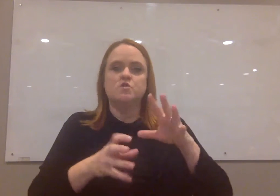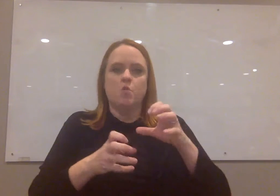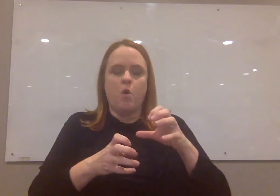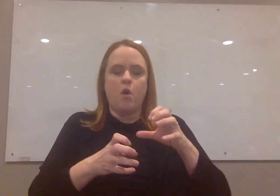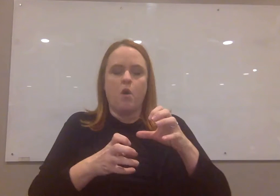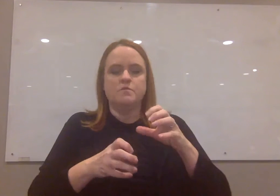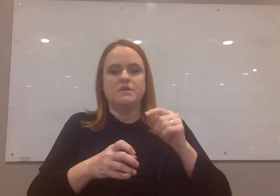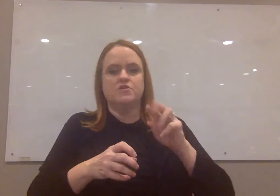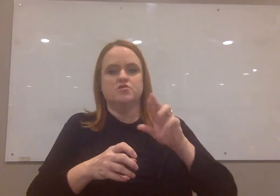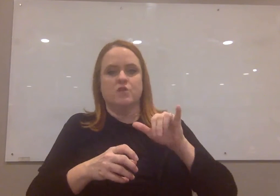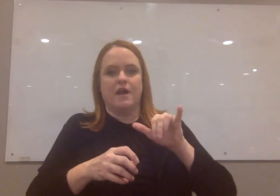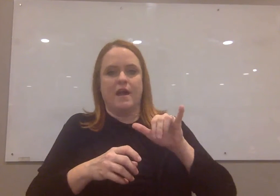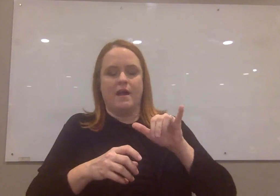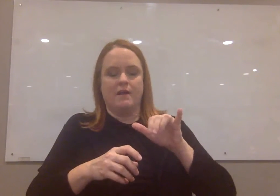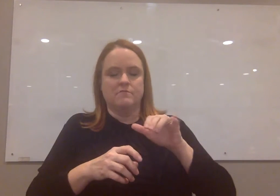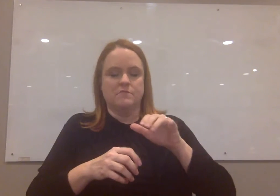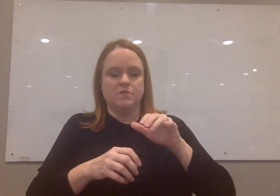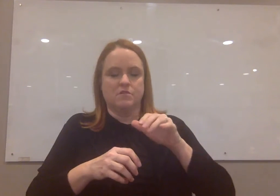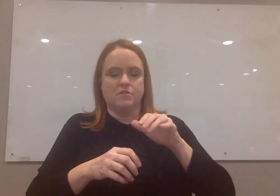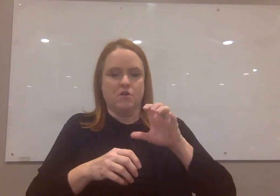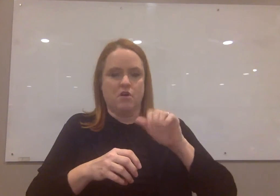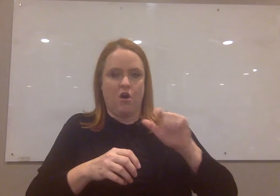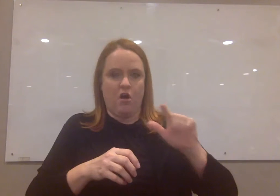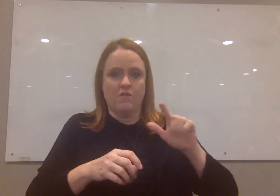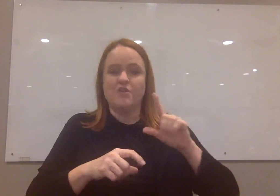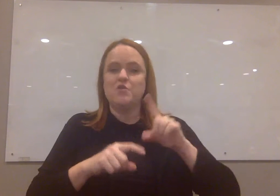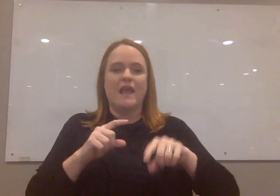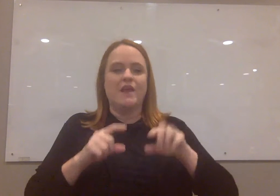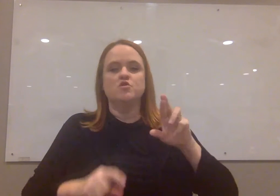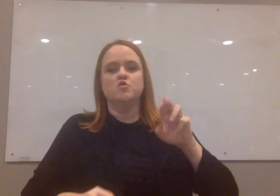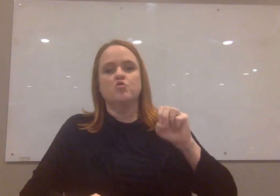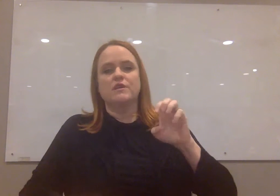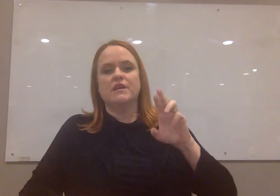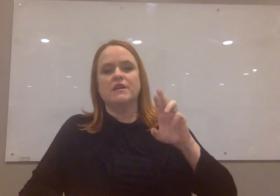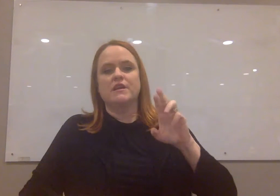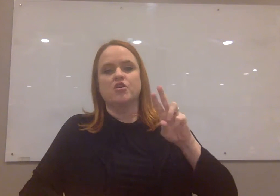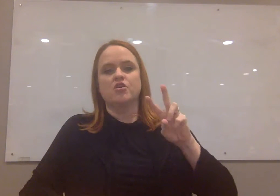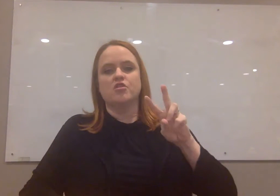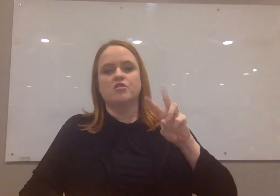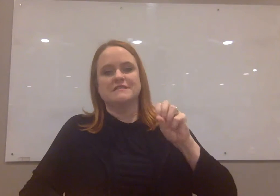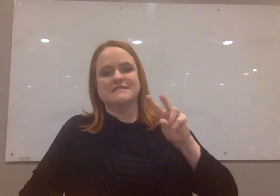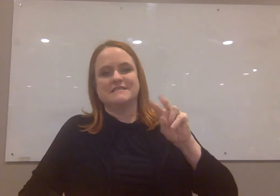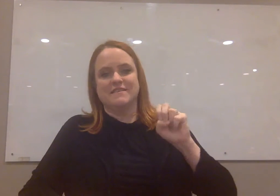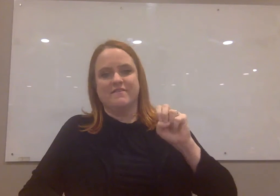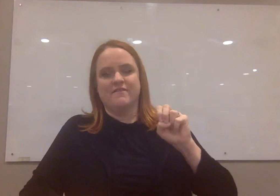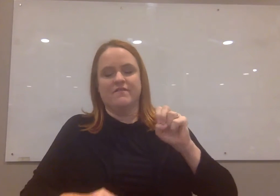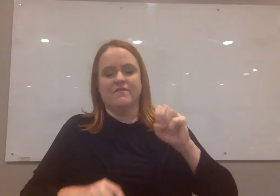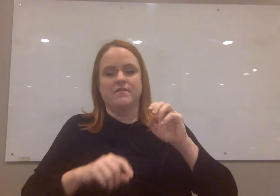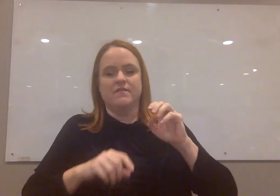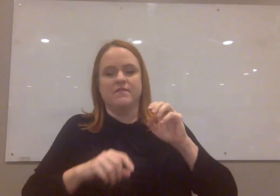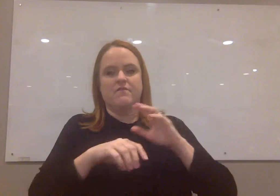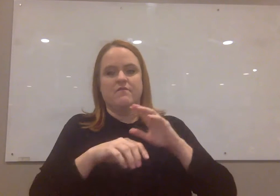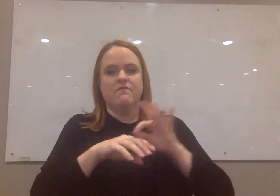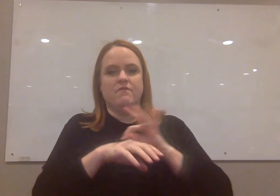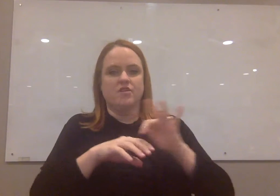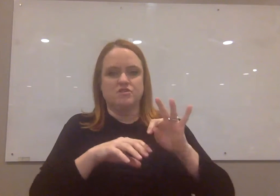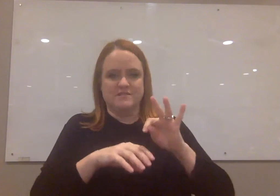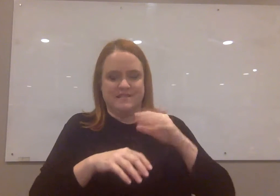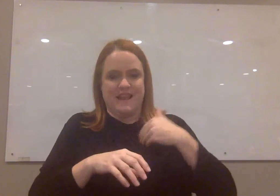then. So you can't do recursive calls of a function that actually has try inside of it because you'll keep adding stack levels for each of the